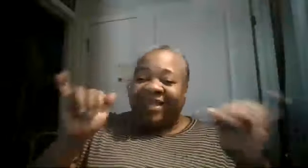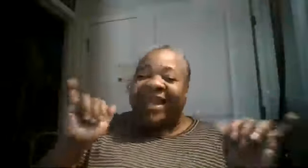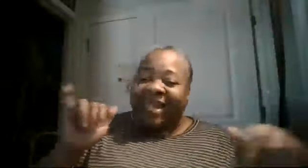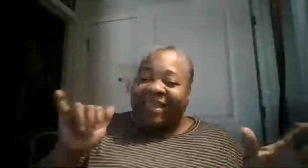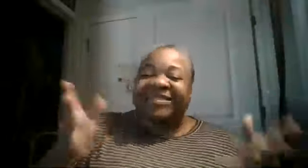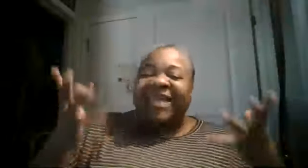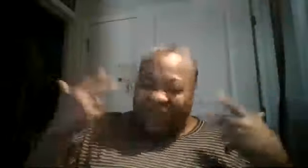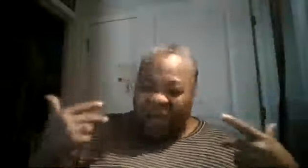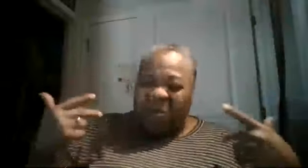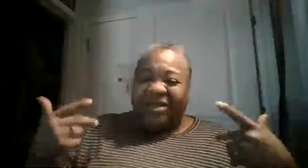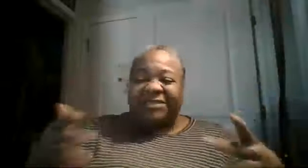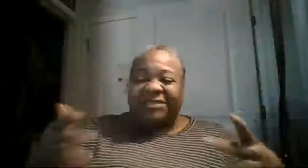like this after I wash them.